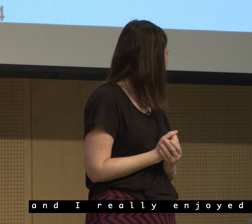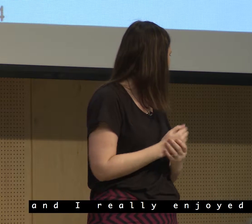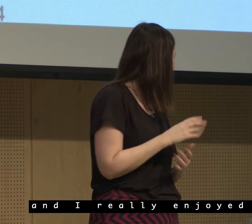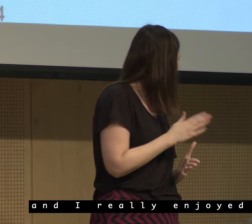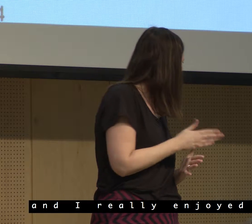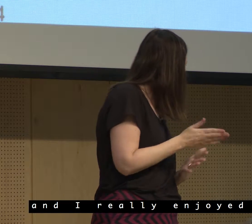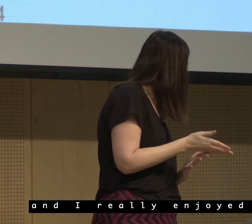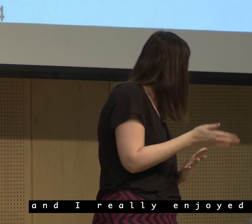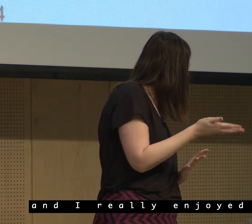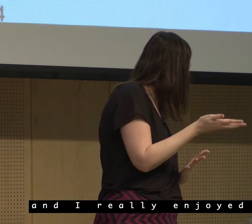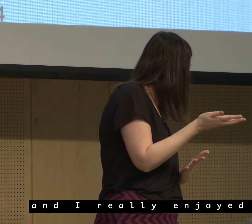it.